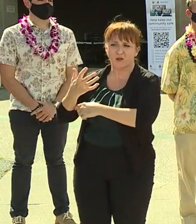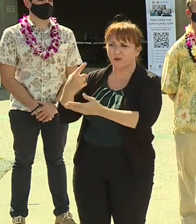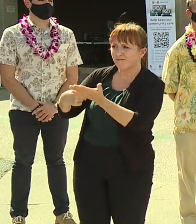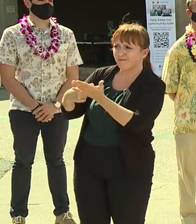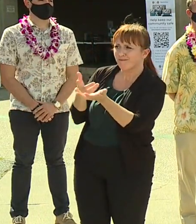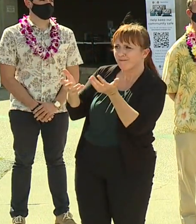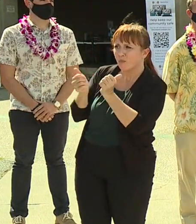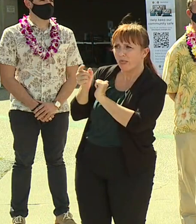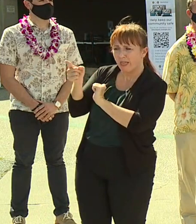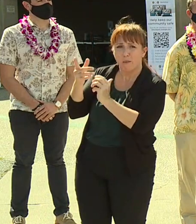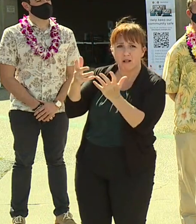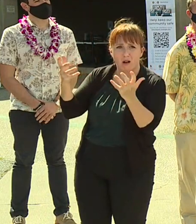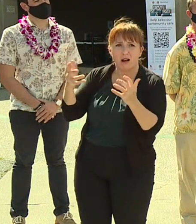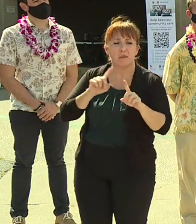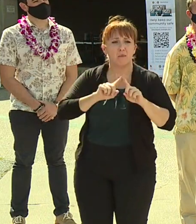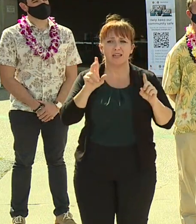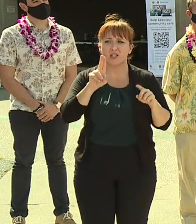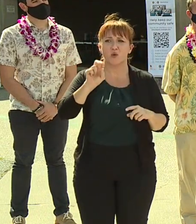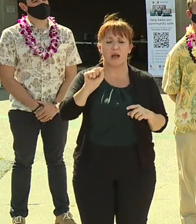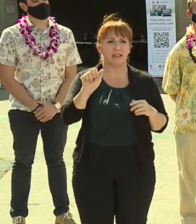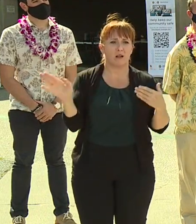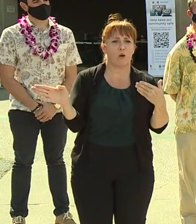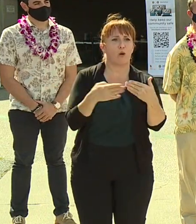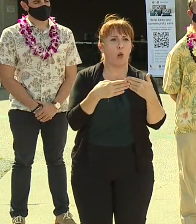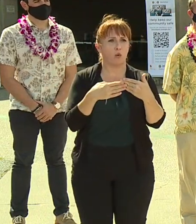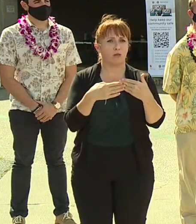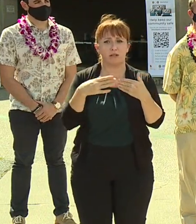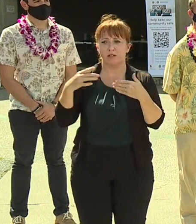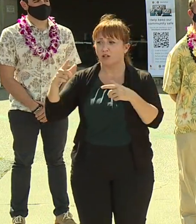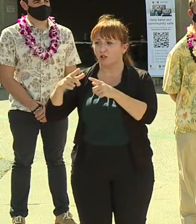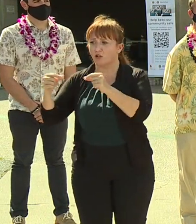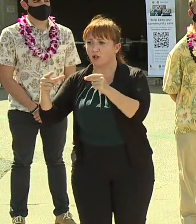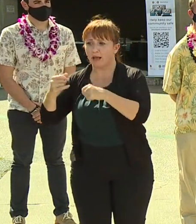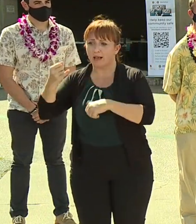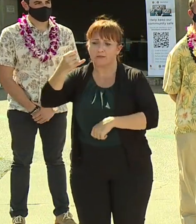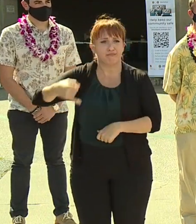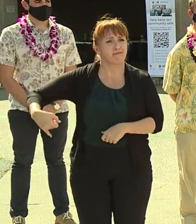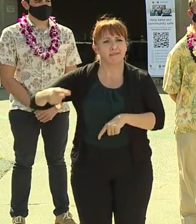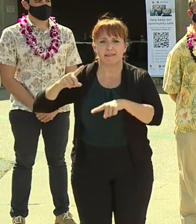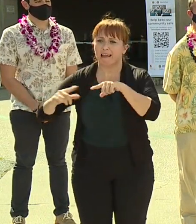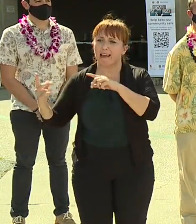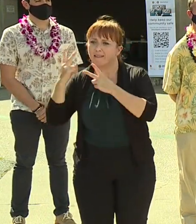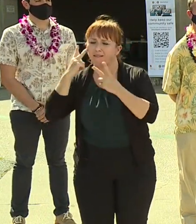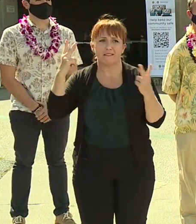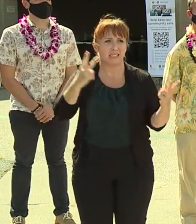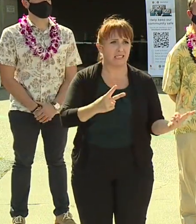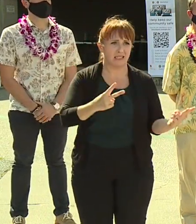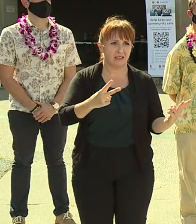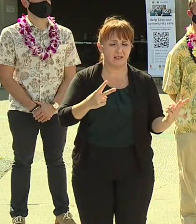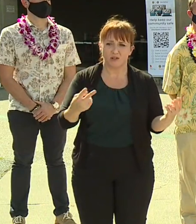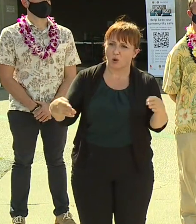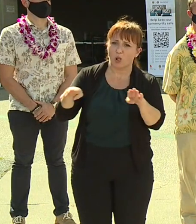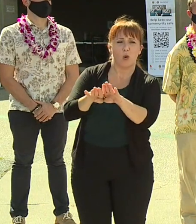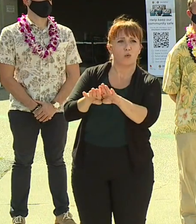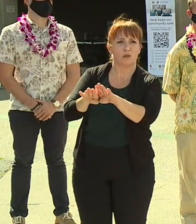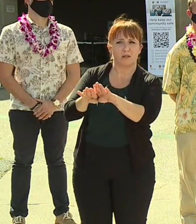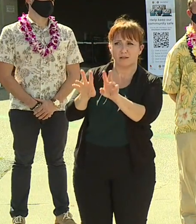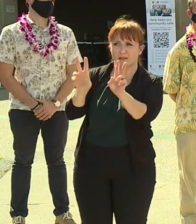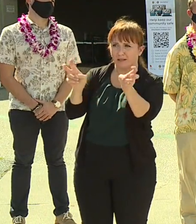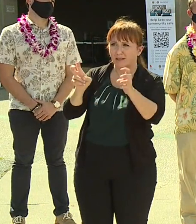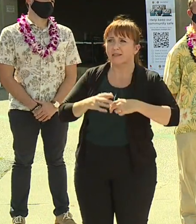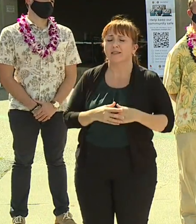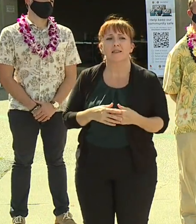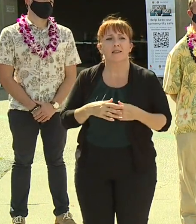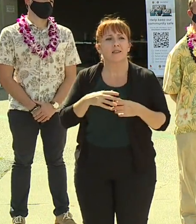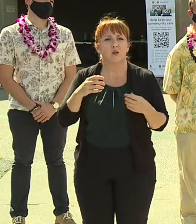the U.S. is closed to travel from Japan. As you know, we've had a record number of cases within the